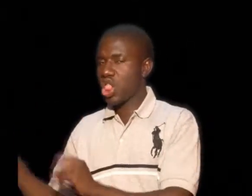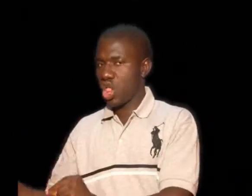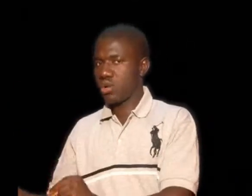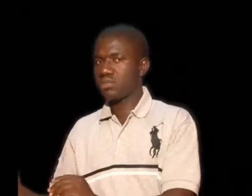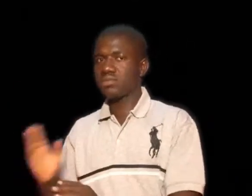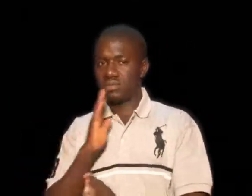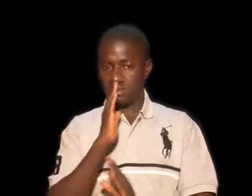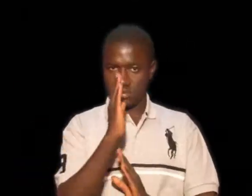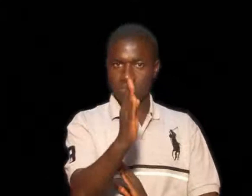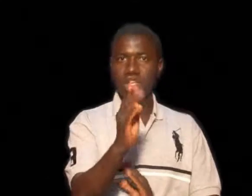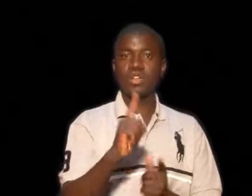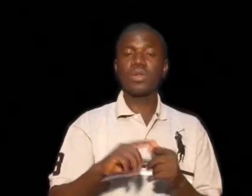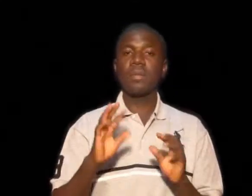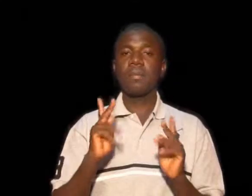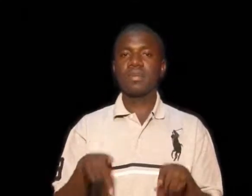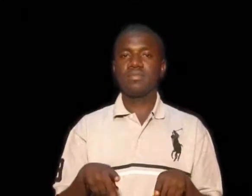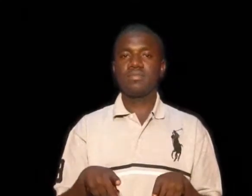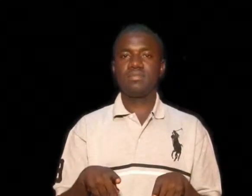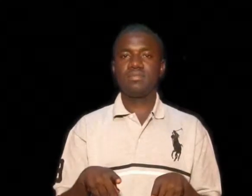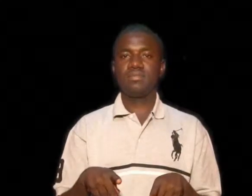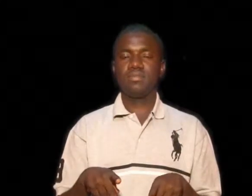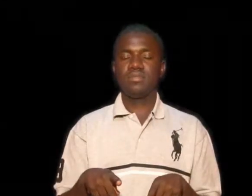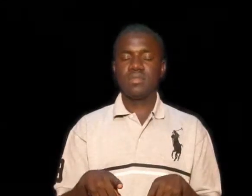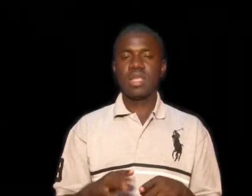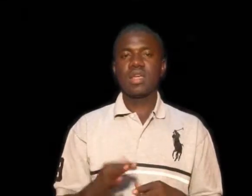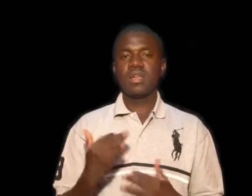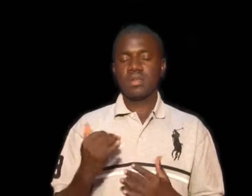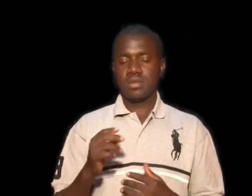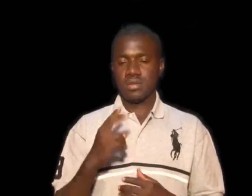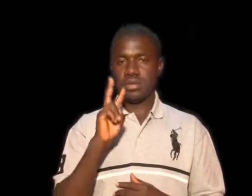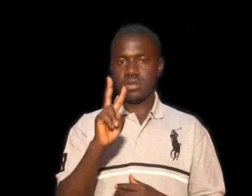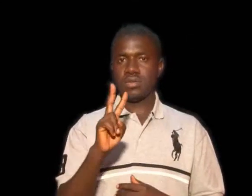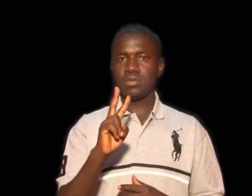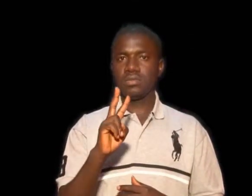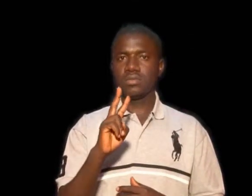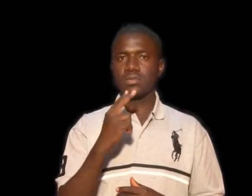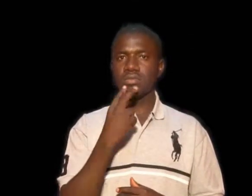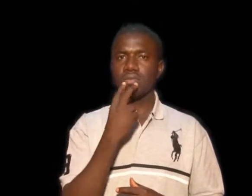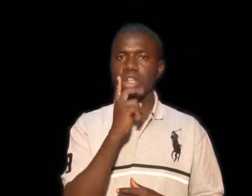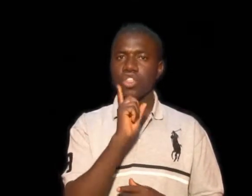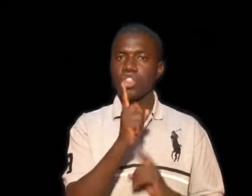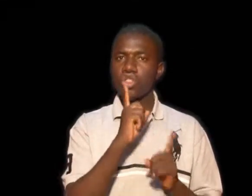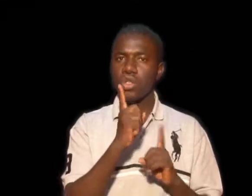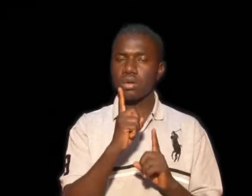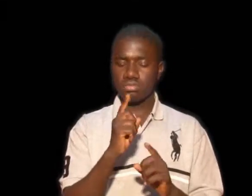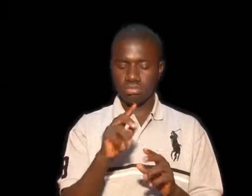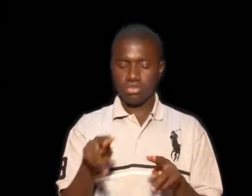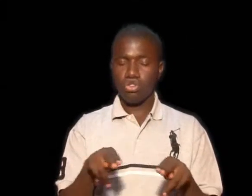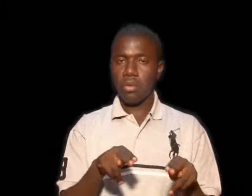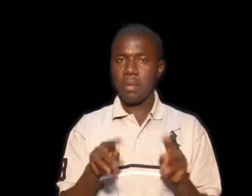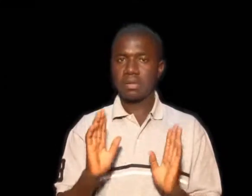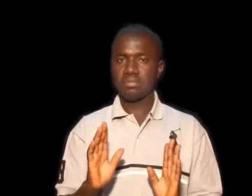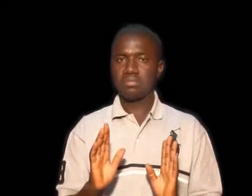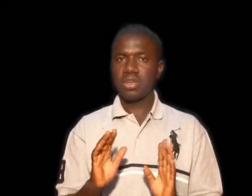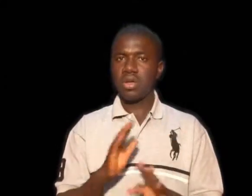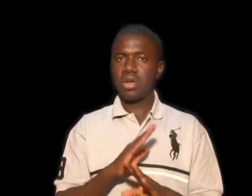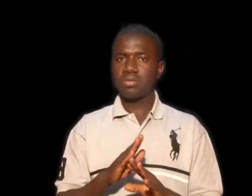assistant. 2. Speak normally and clearly. Don't rush your words, shout,